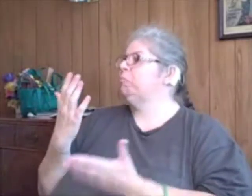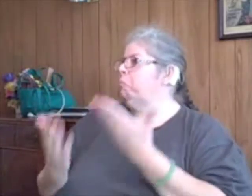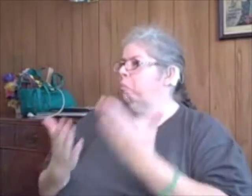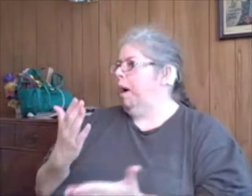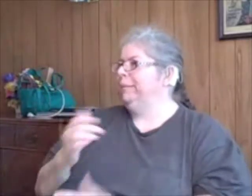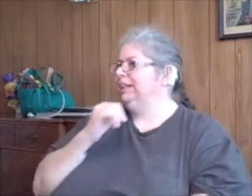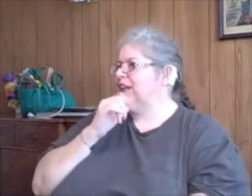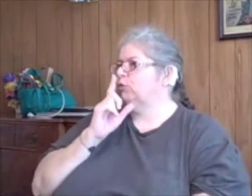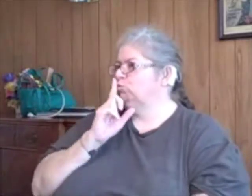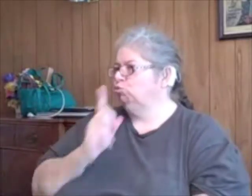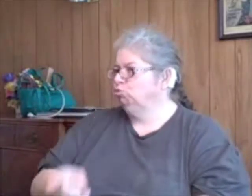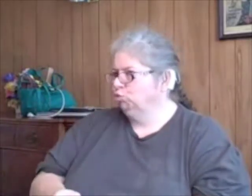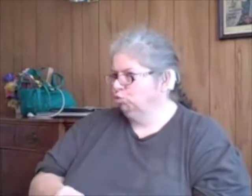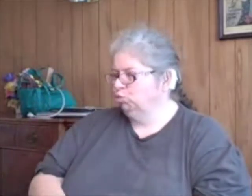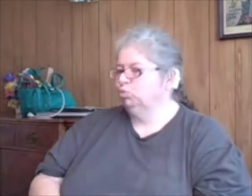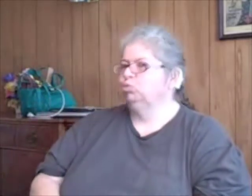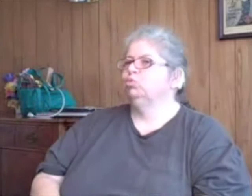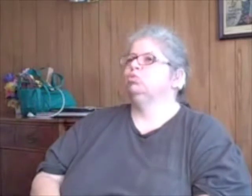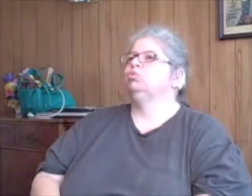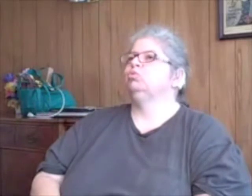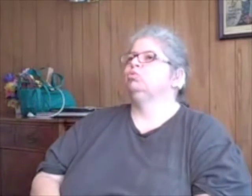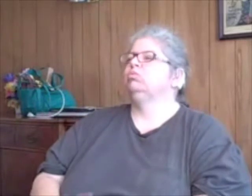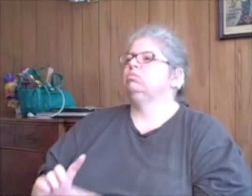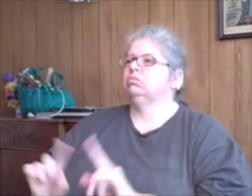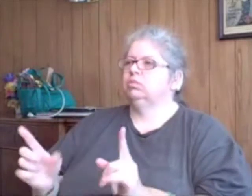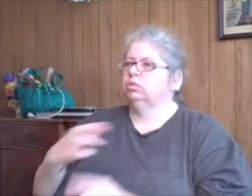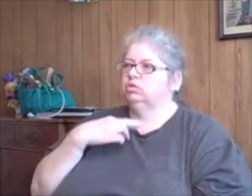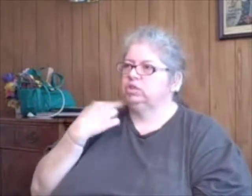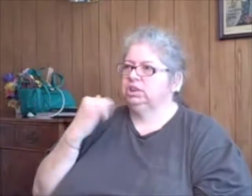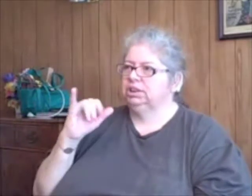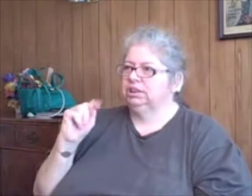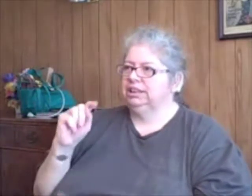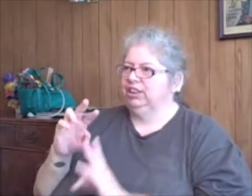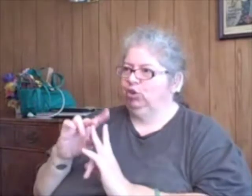And I realize it may not be true, but I don't want to risk it either.